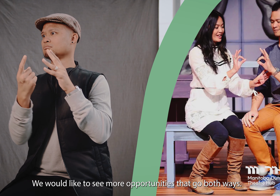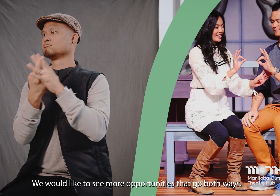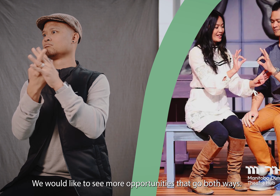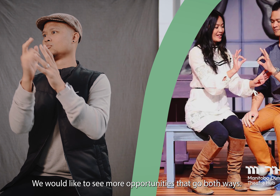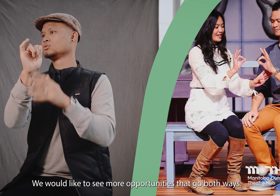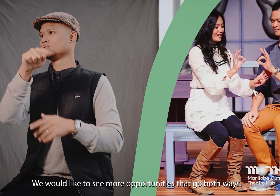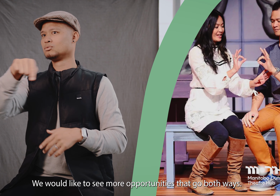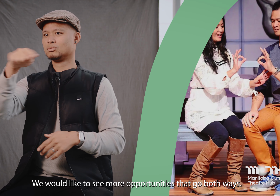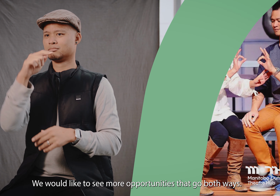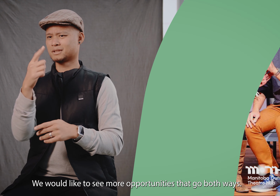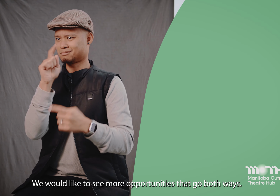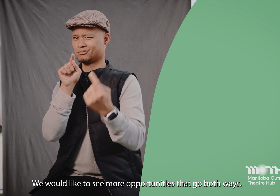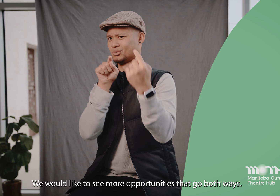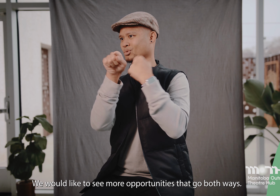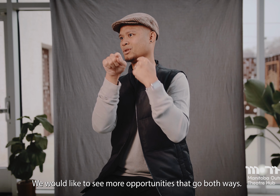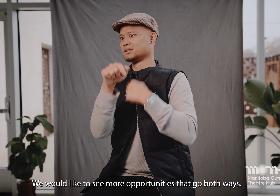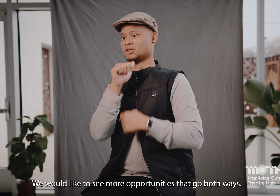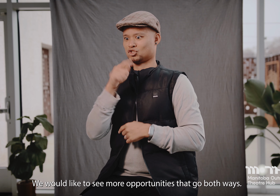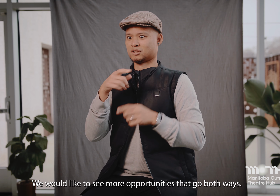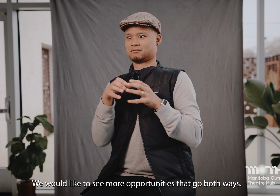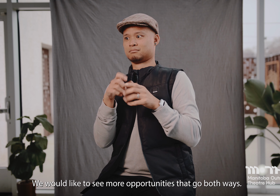We would like to see more opportunities that go both ways.